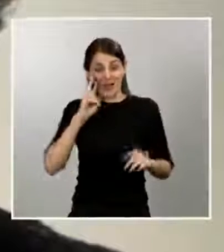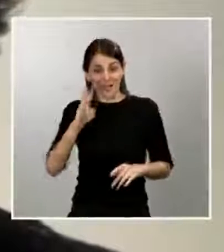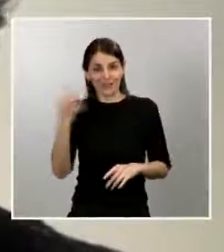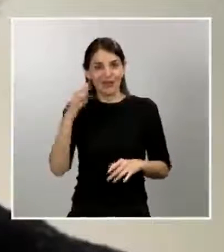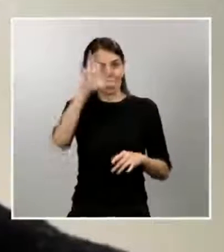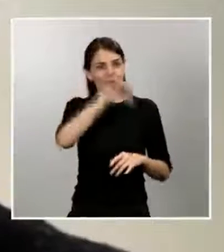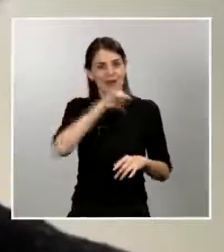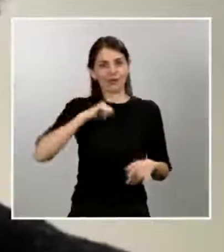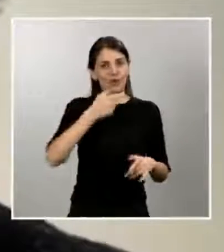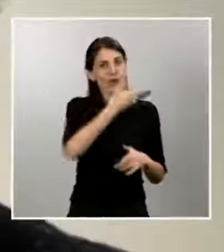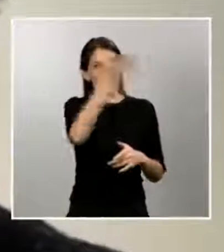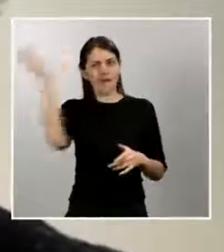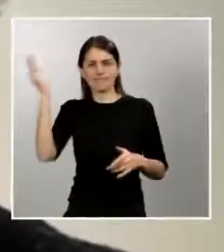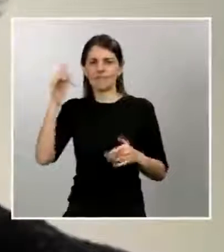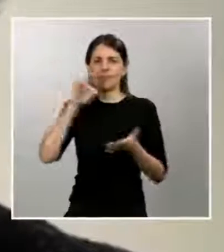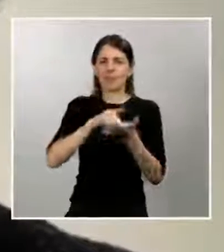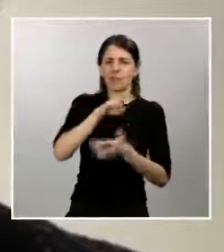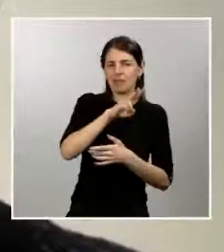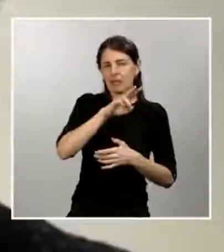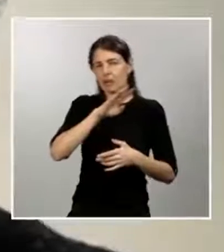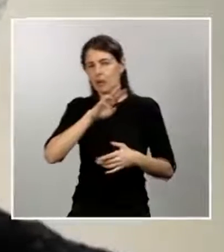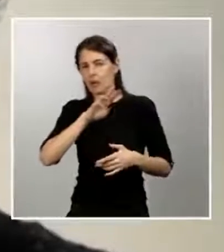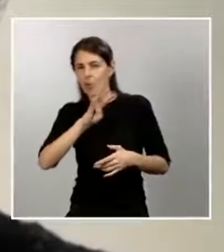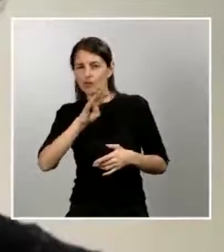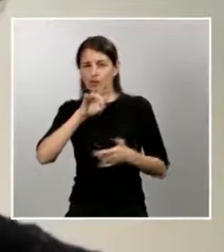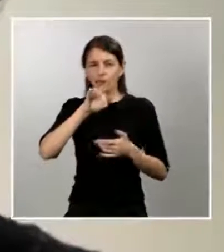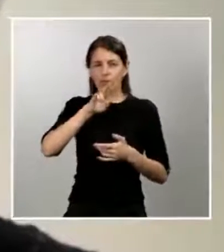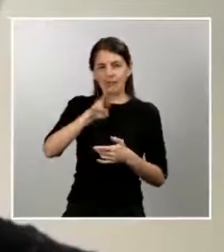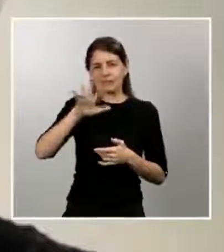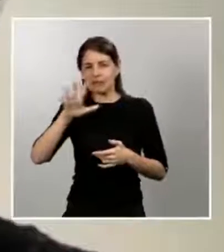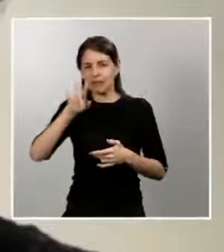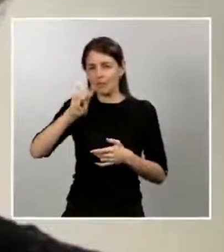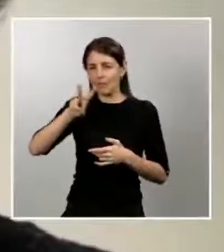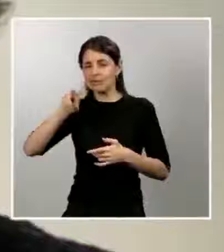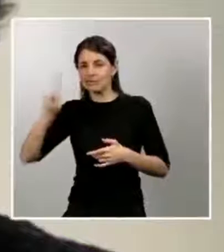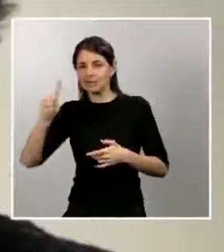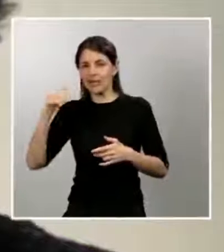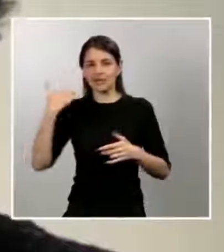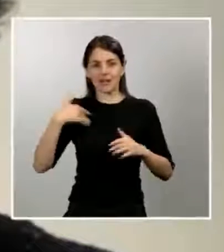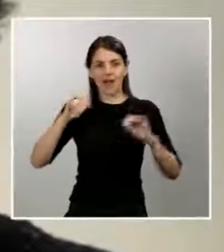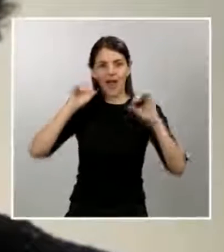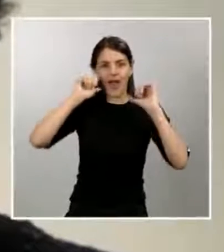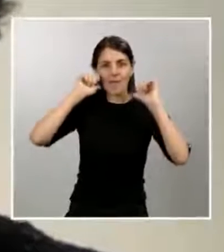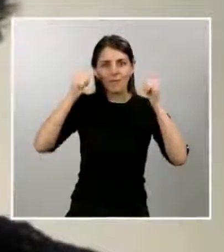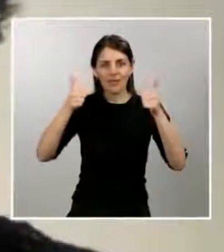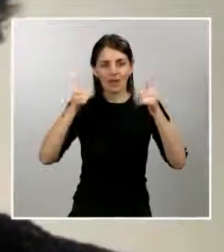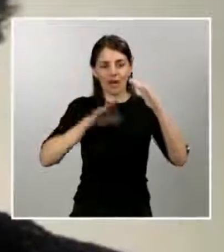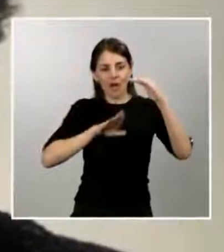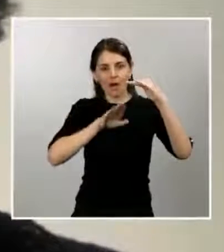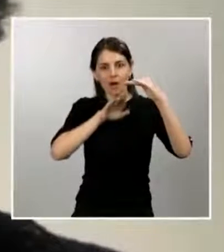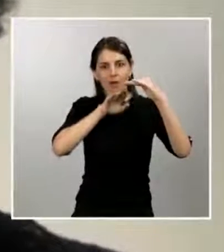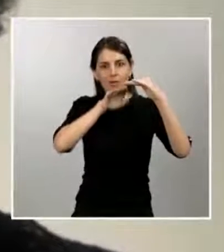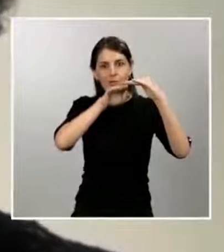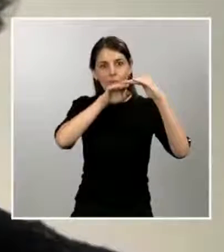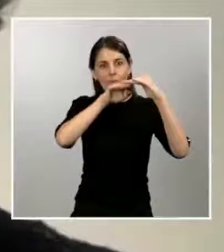It's clear that over the 24th, 25th and 26th of March, there were important changes to the rate of infection. That could indicate that little by little,